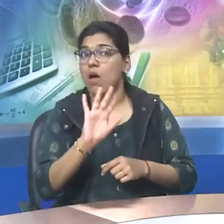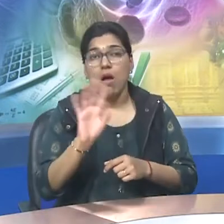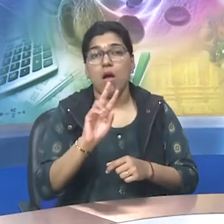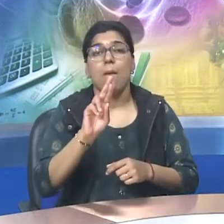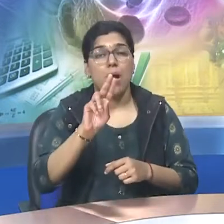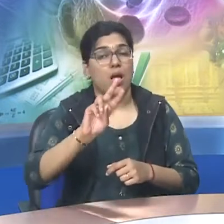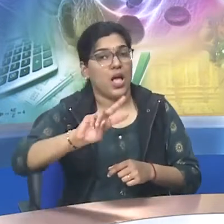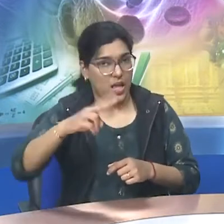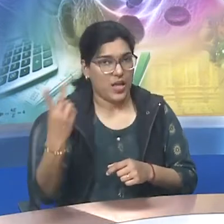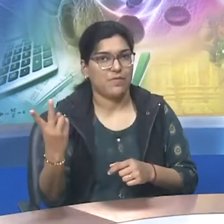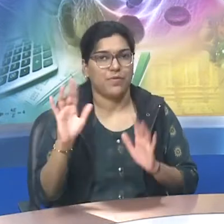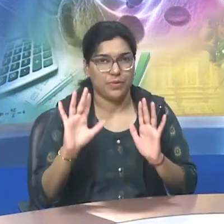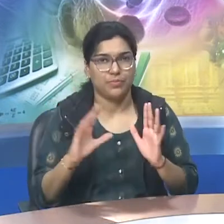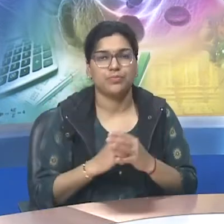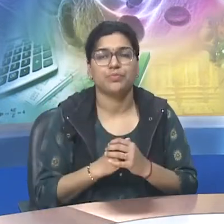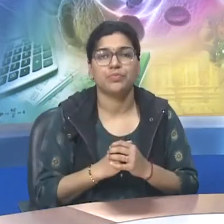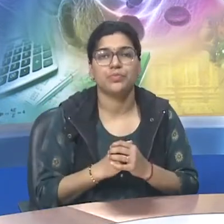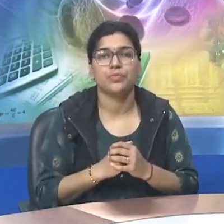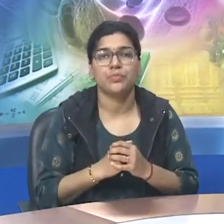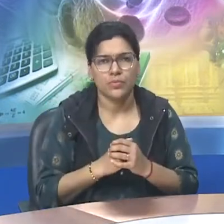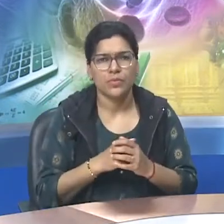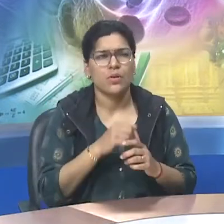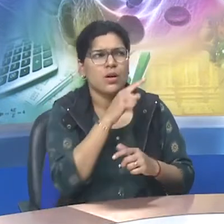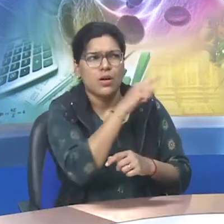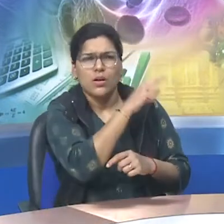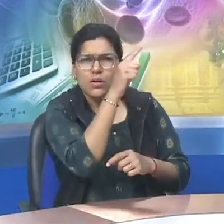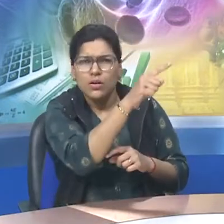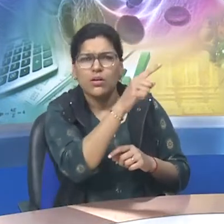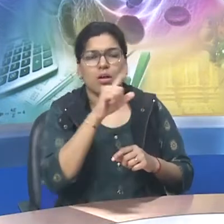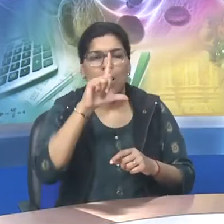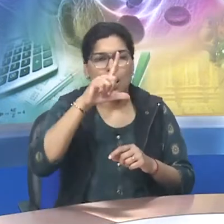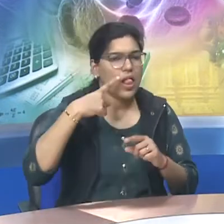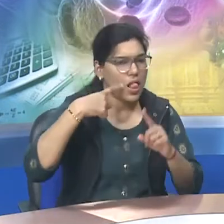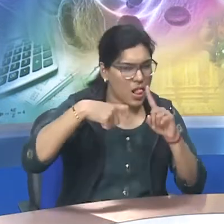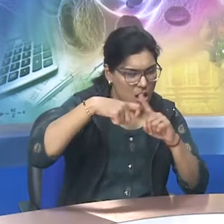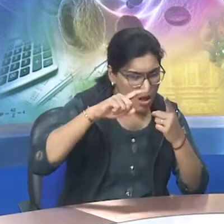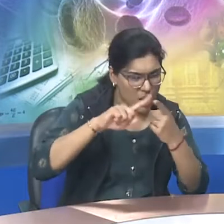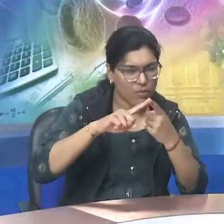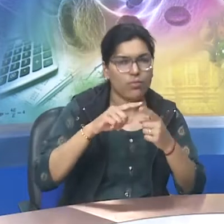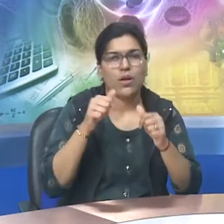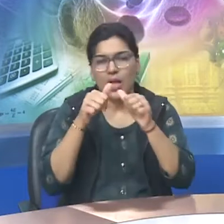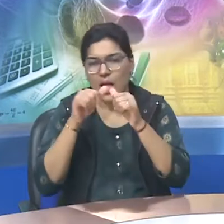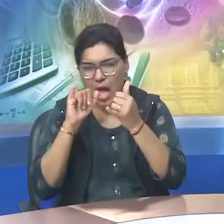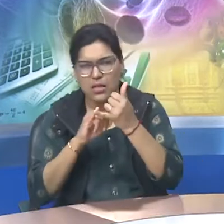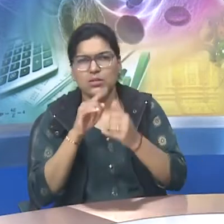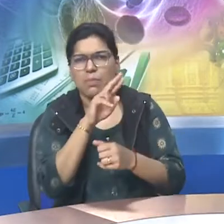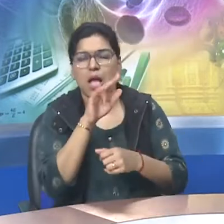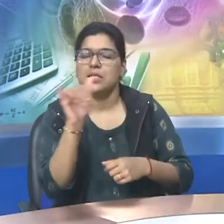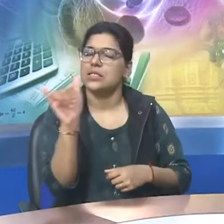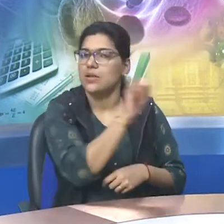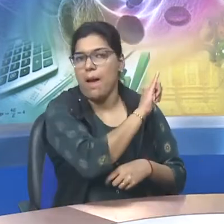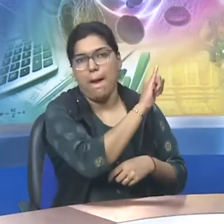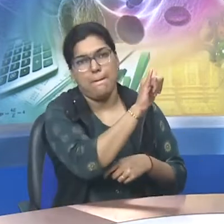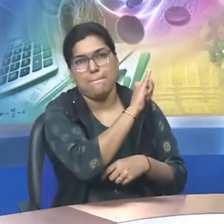to clear the doubt. I will show you the other way how to use this word L-I-K-E,